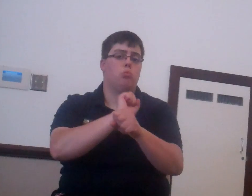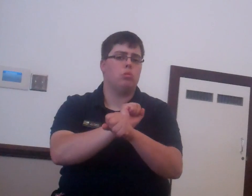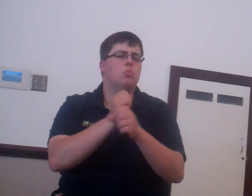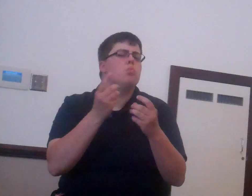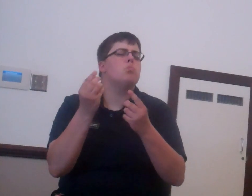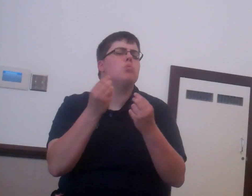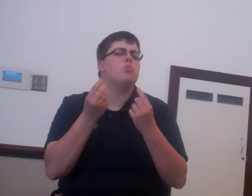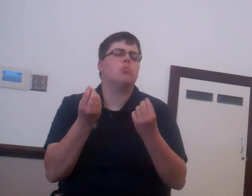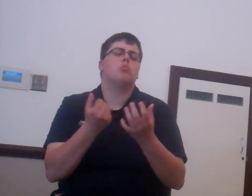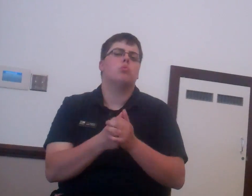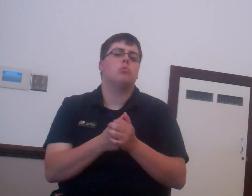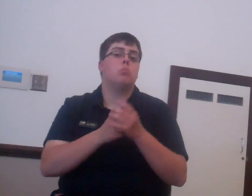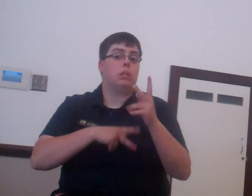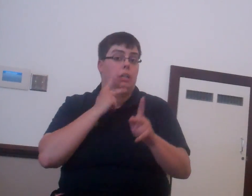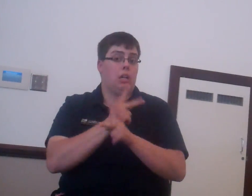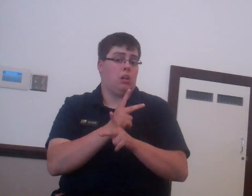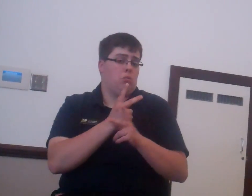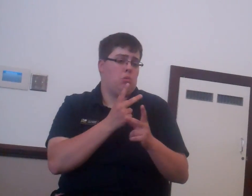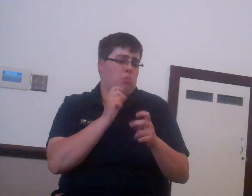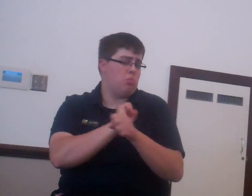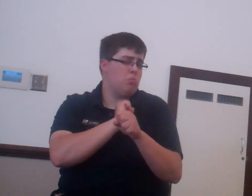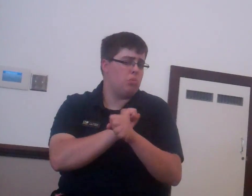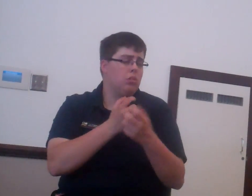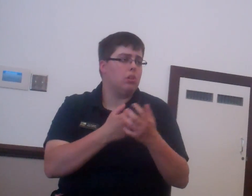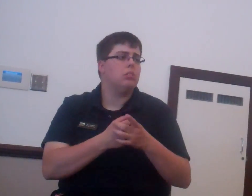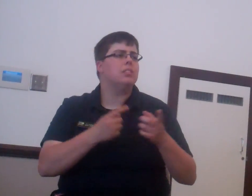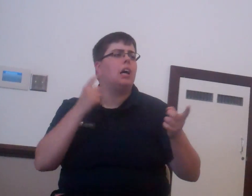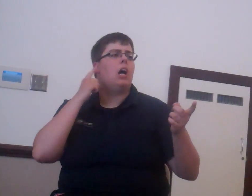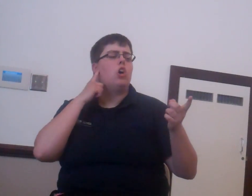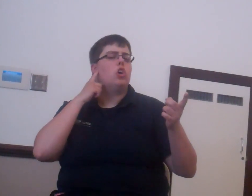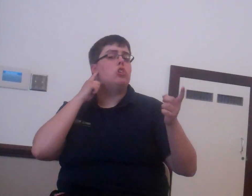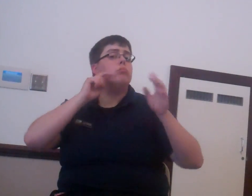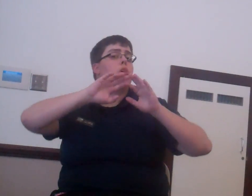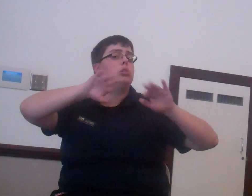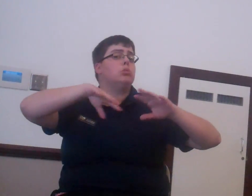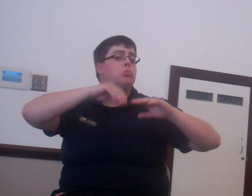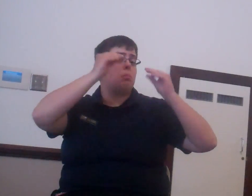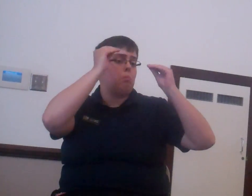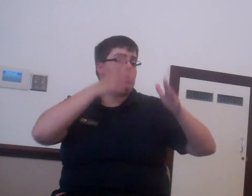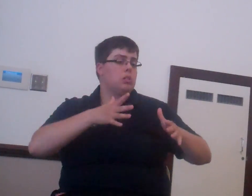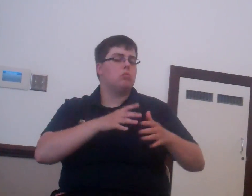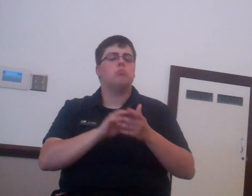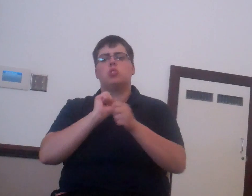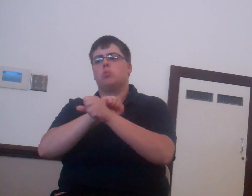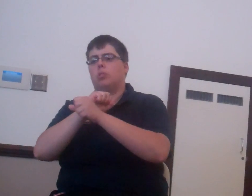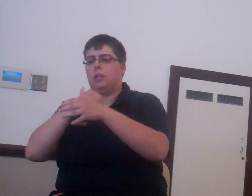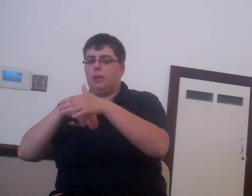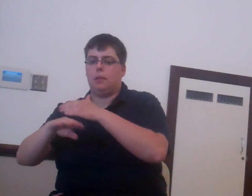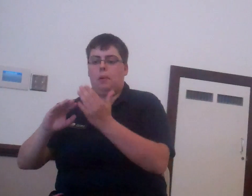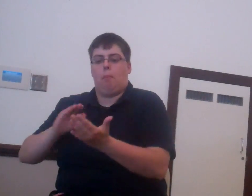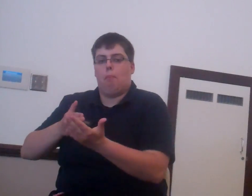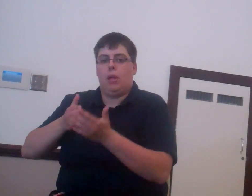hear a variety of things. I heard a swim instructor, working in a bakery, working at your gym.